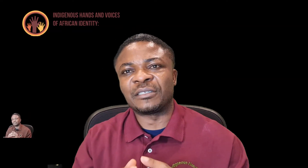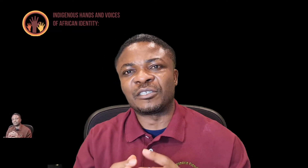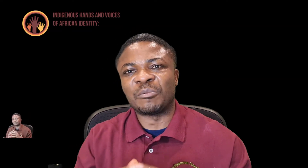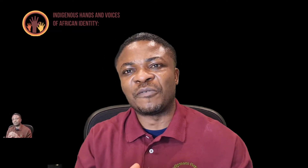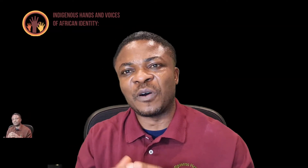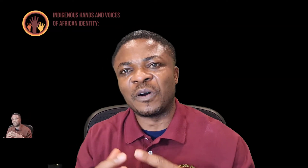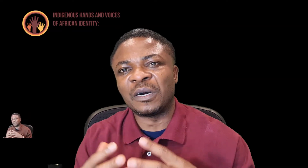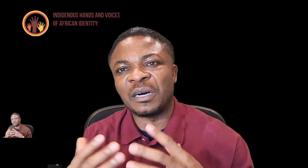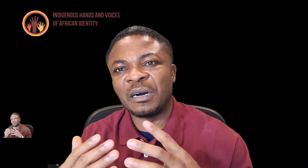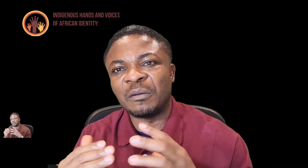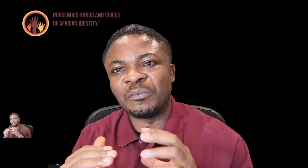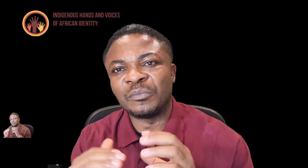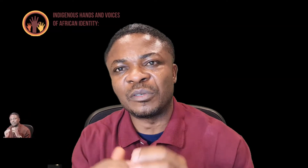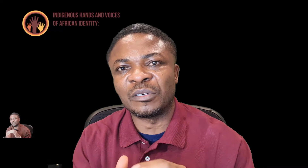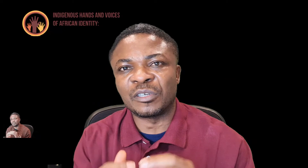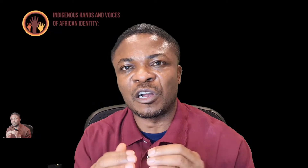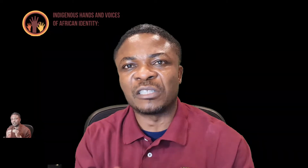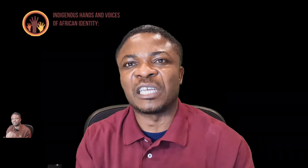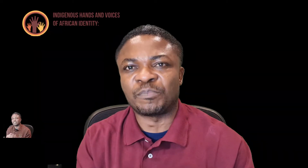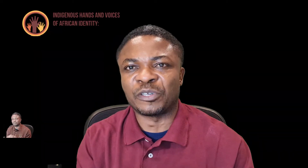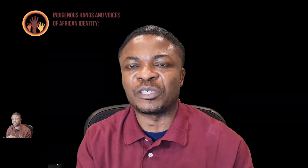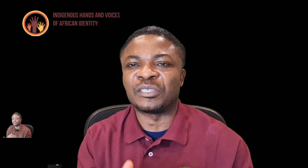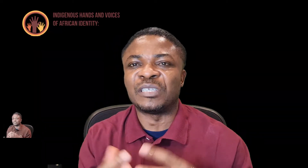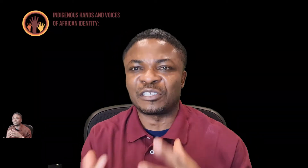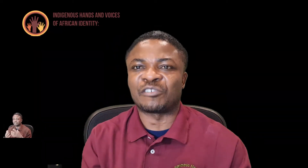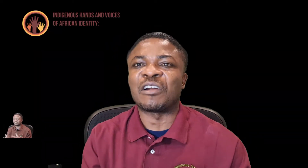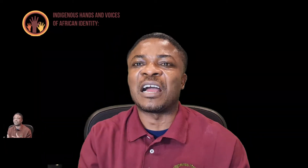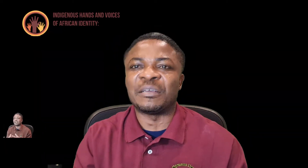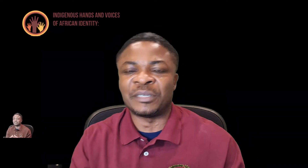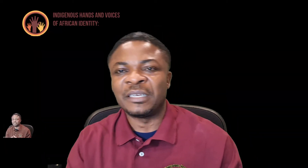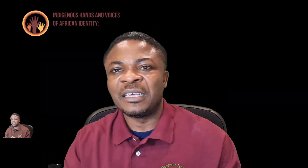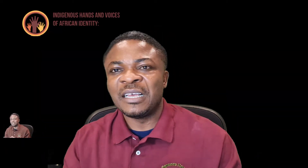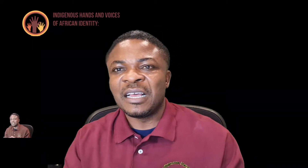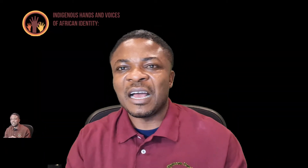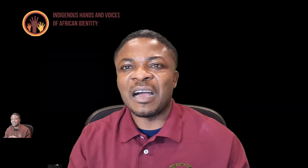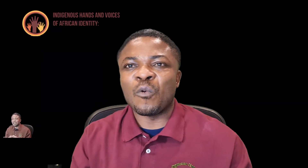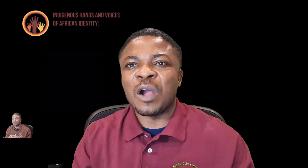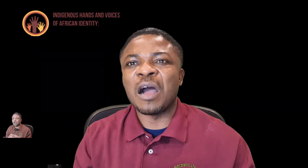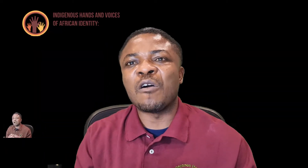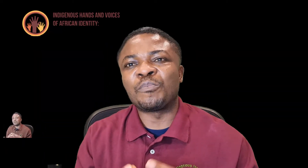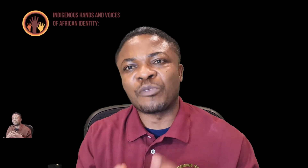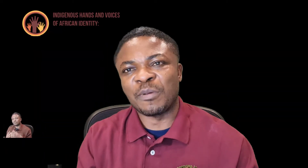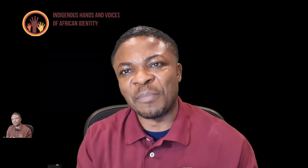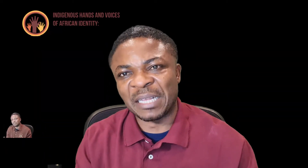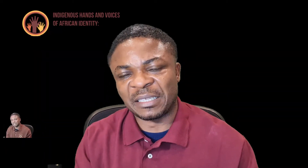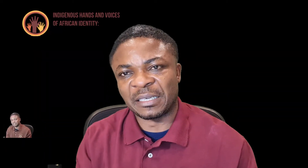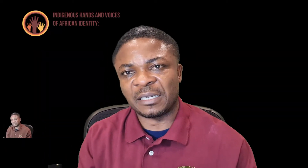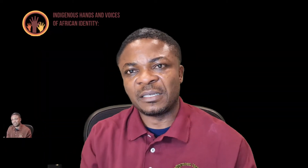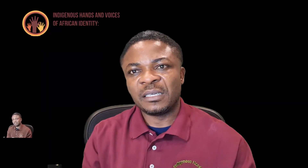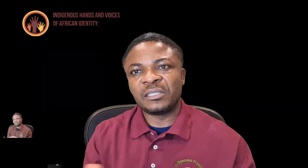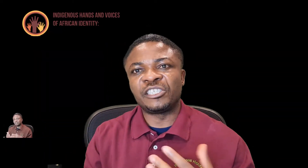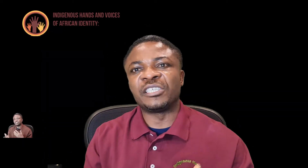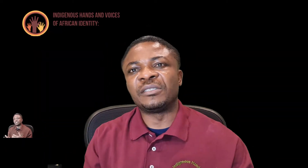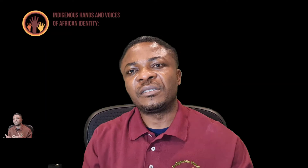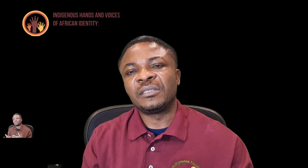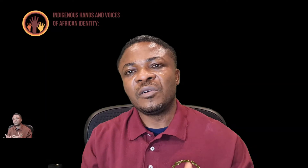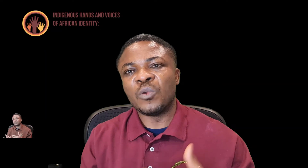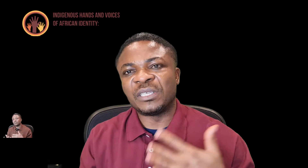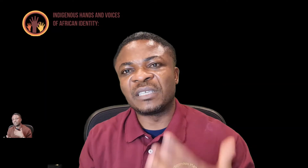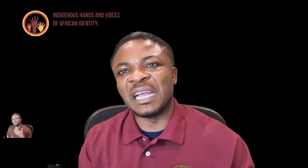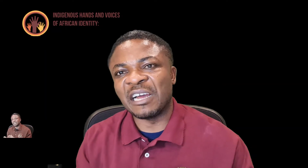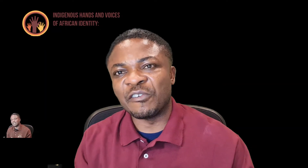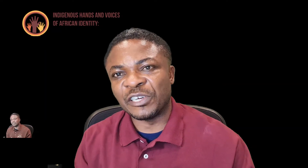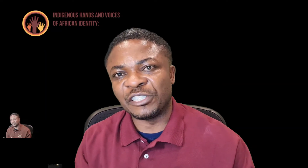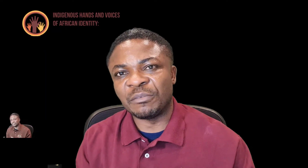as some of our contact persons described, how problematic teaching